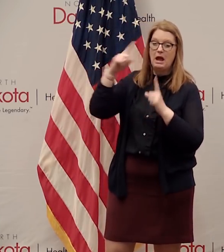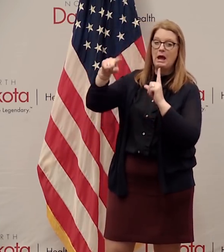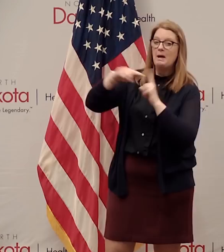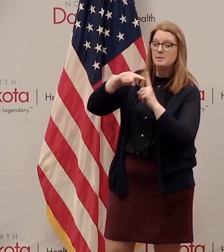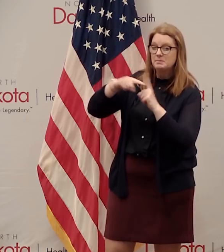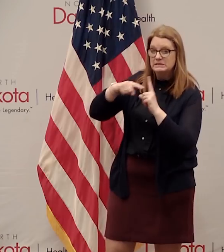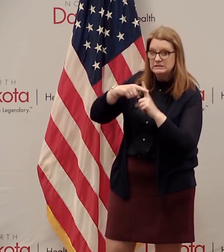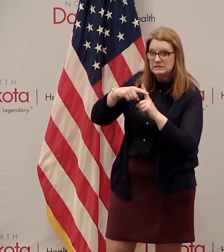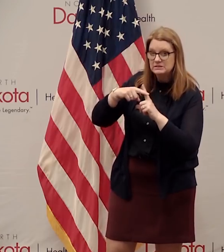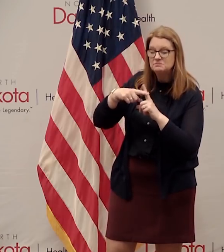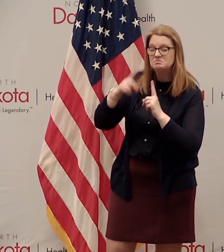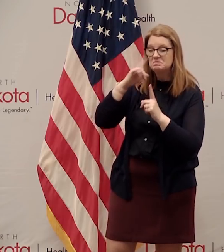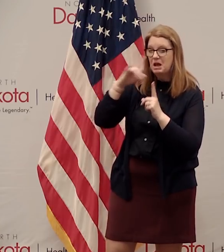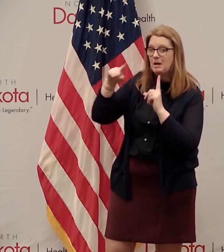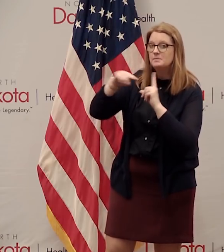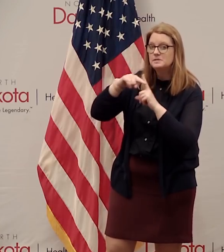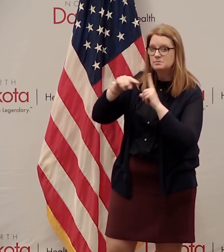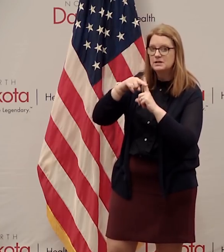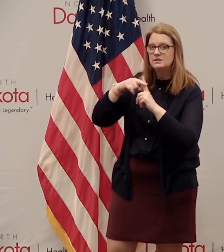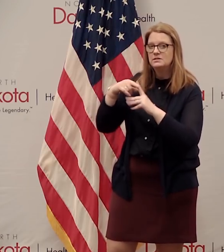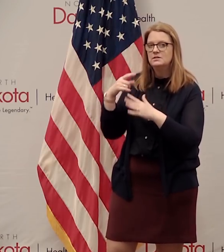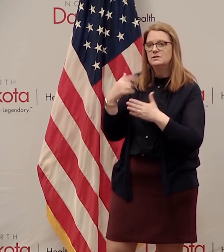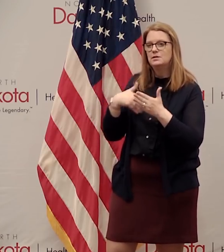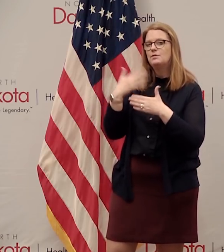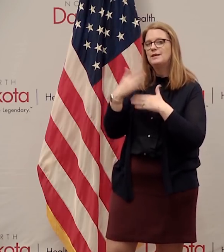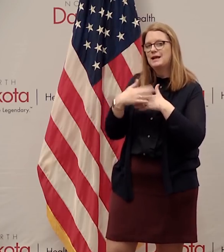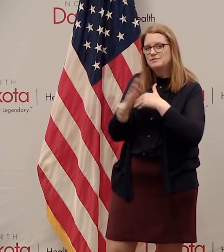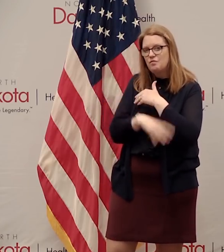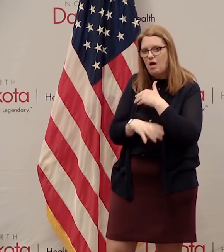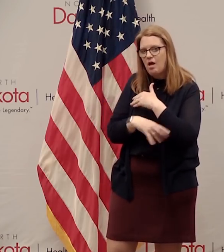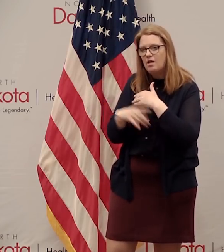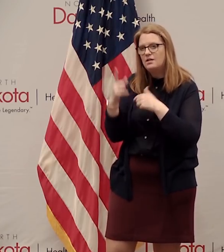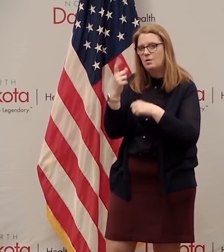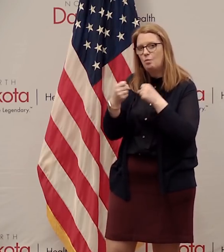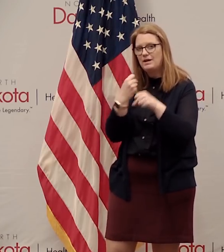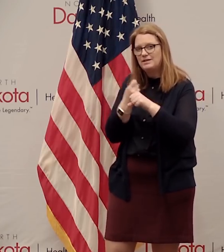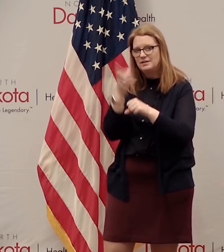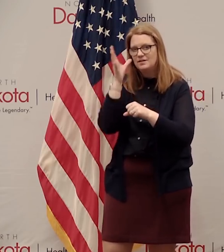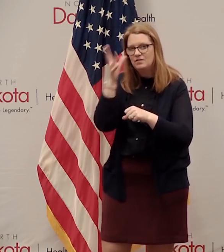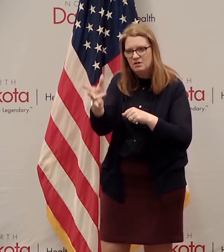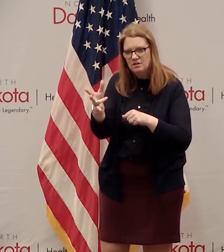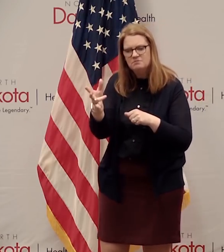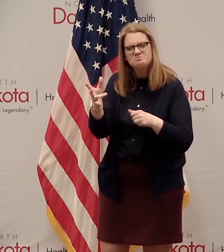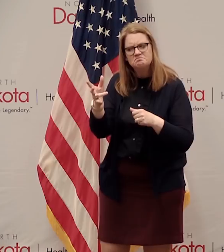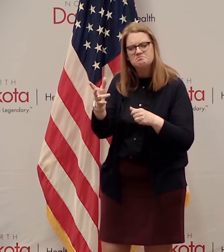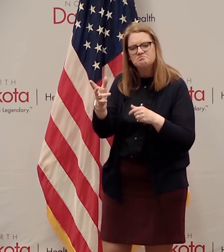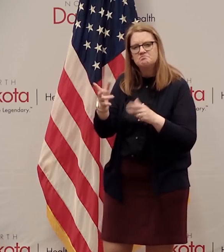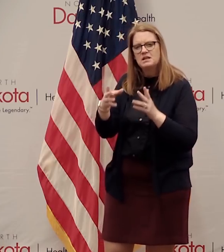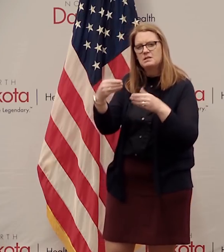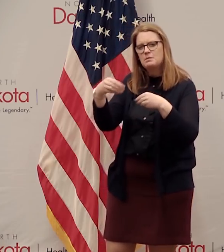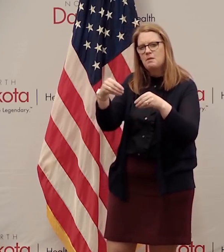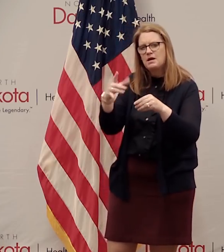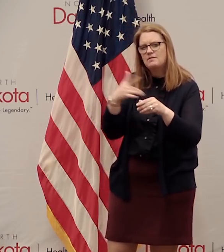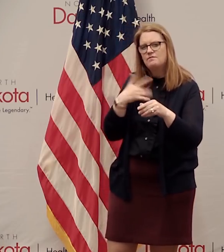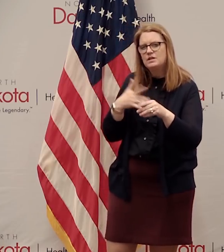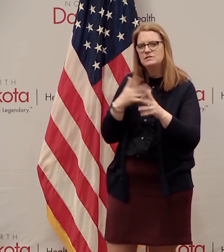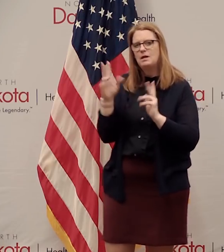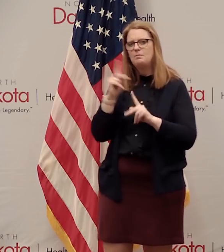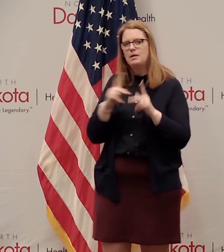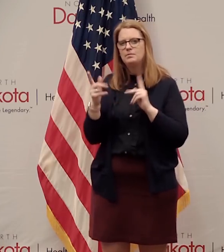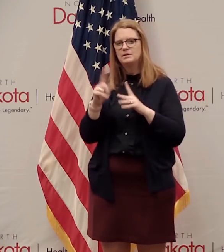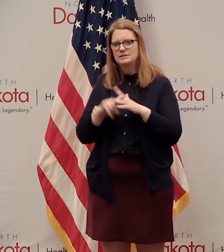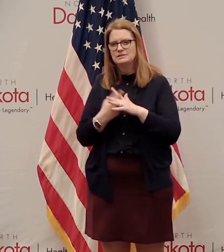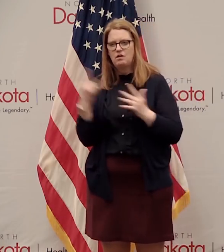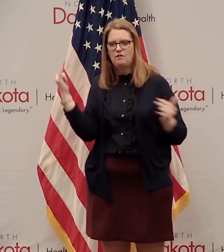look at the prices for next fall and a year from now, that they're, at least the market thinks that the people are going to start driving again and start